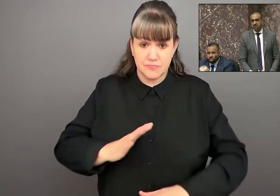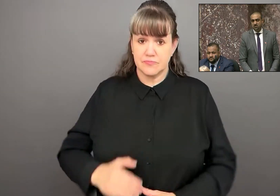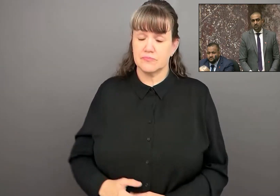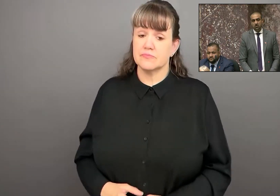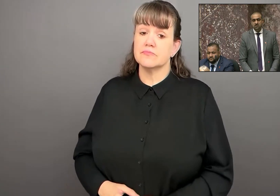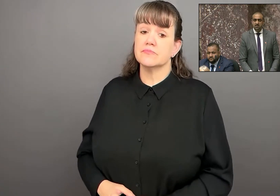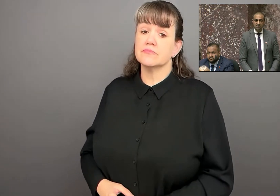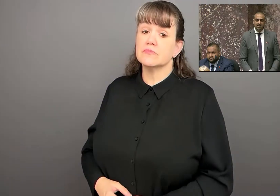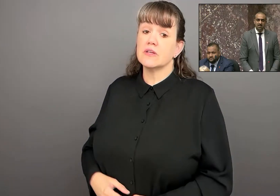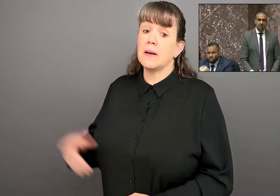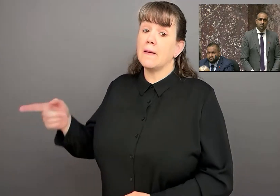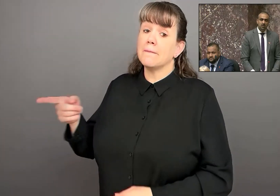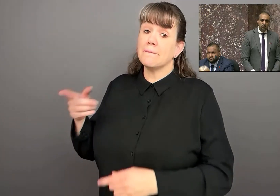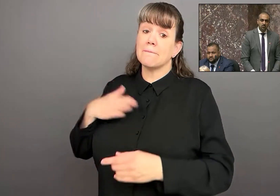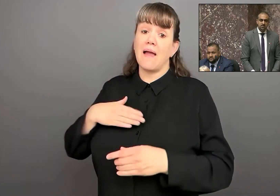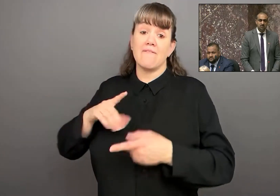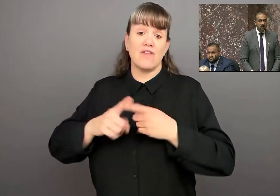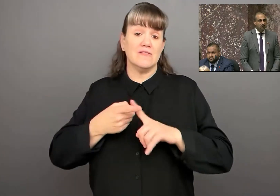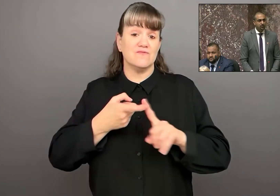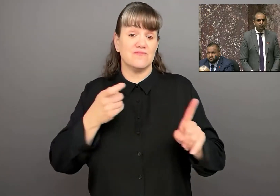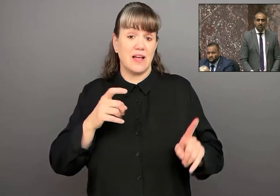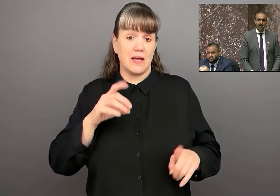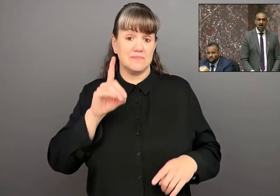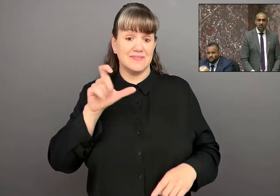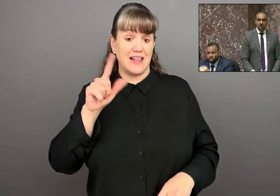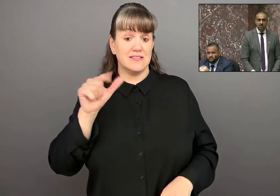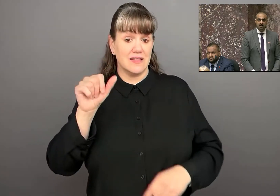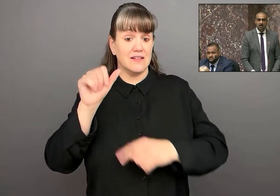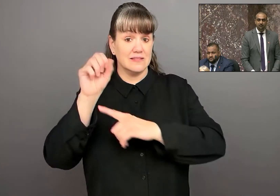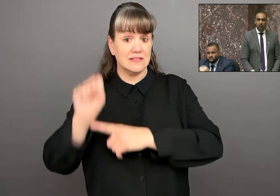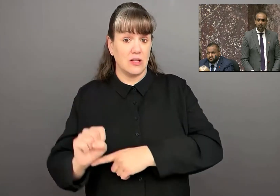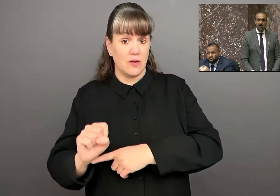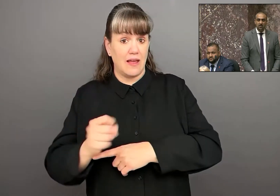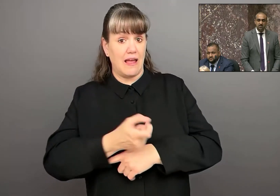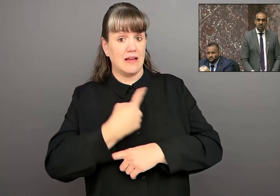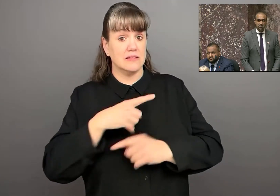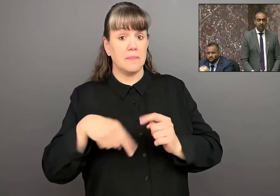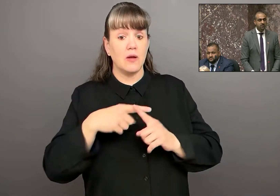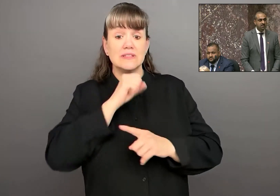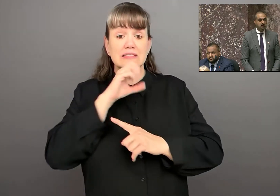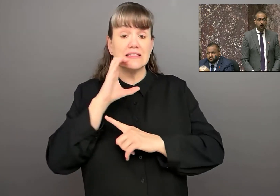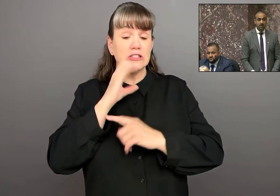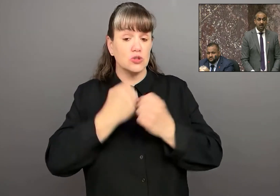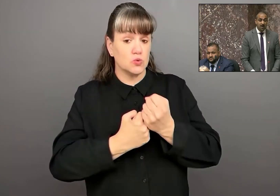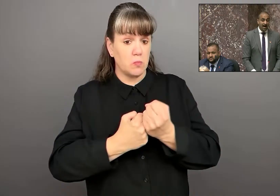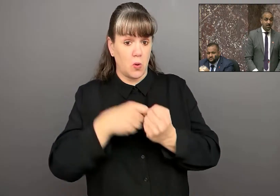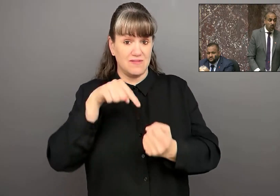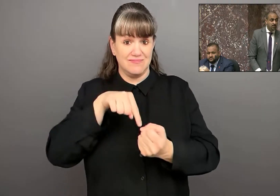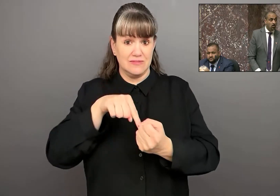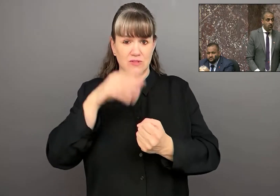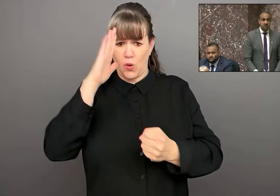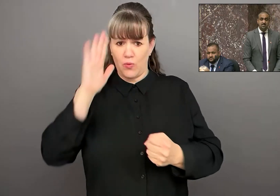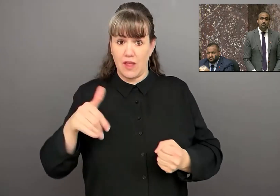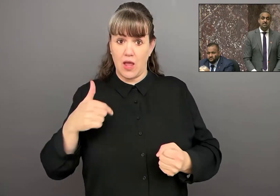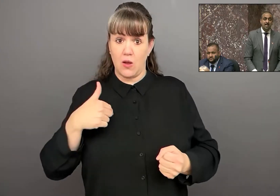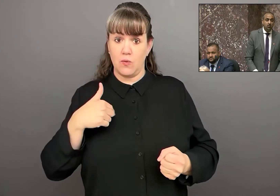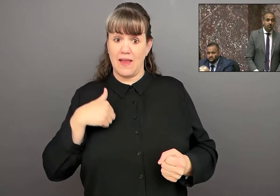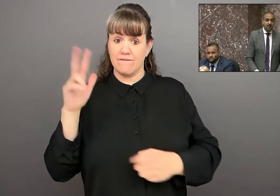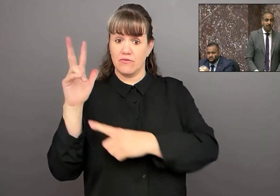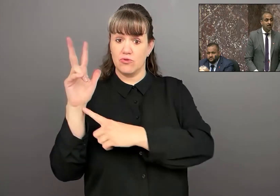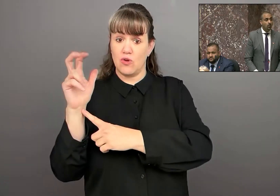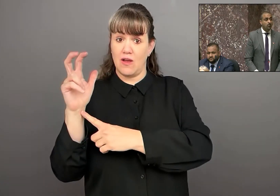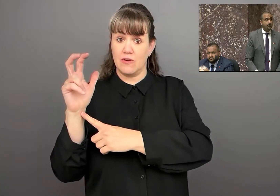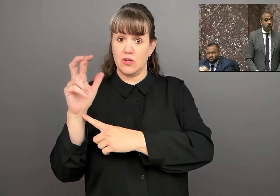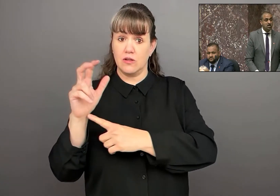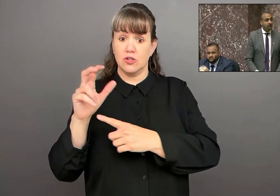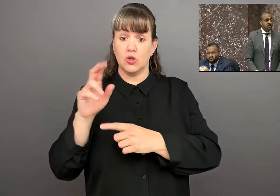about senior supports, and the member knows we have 300 affordable housing units for seniors opening up. I know he knows because he was there with